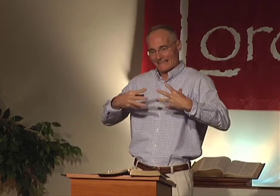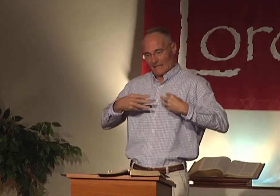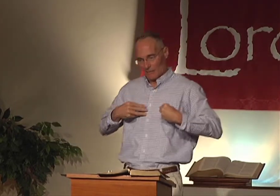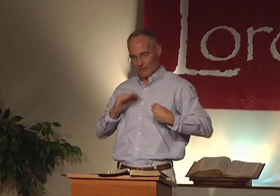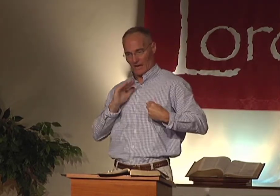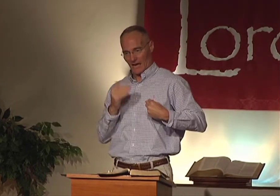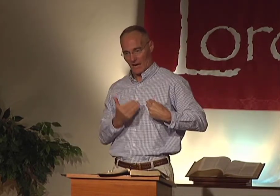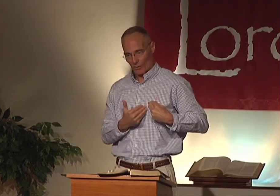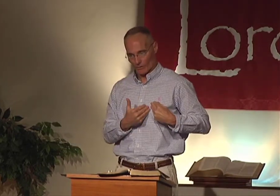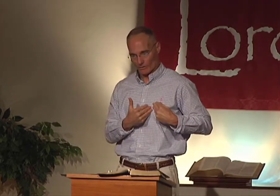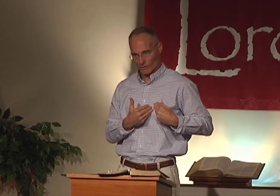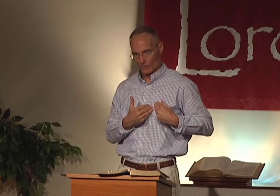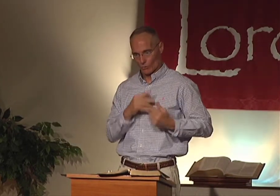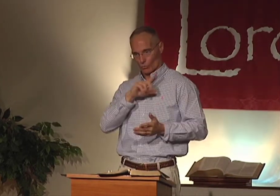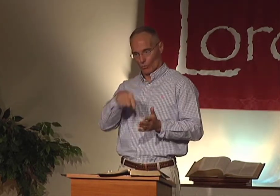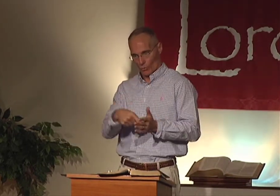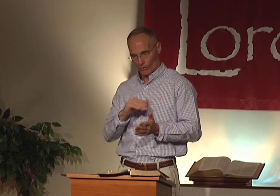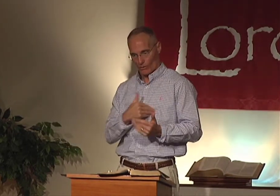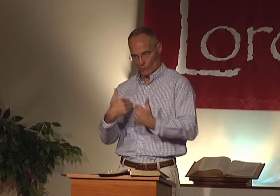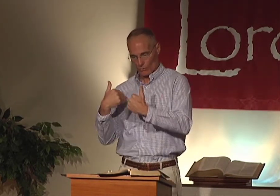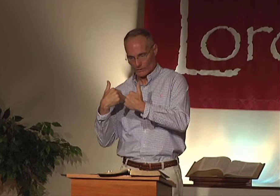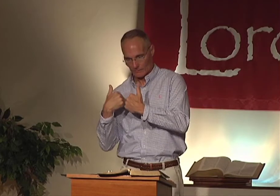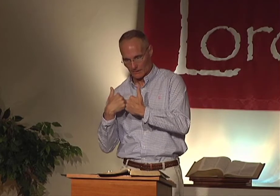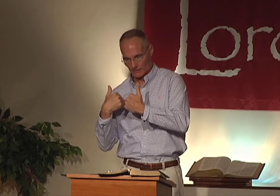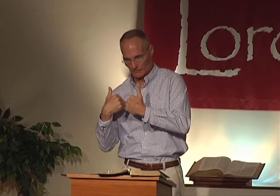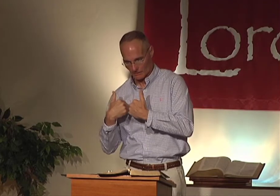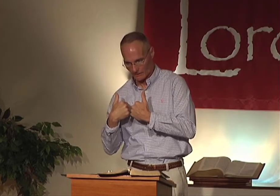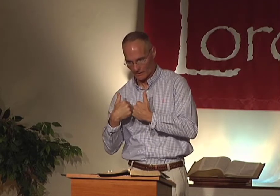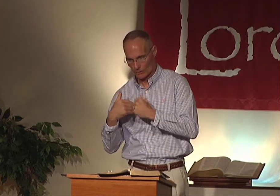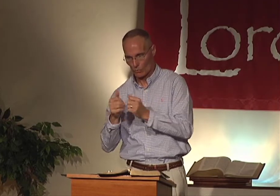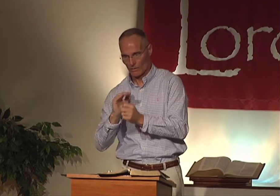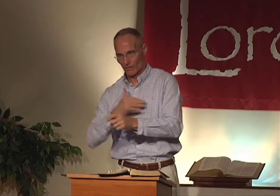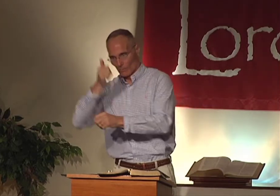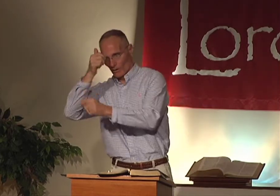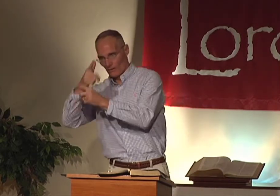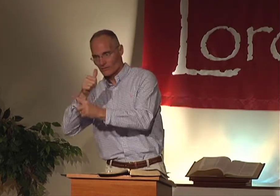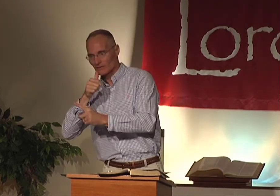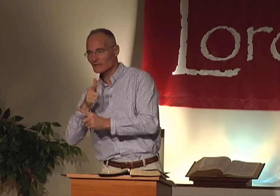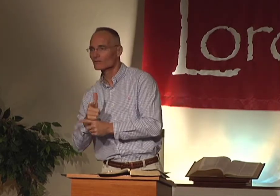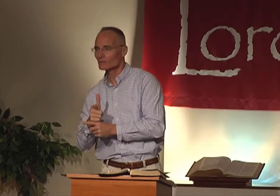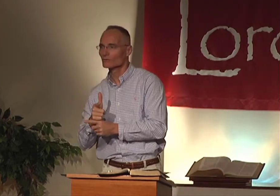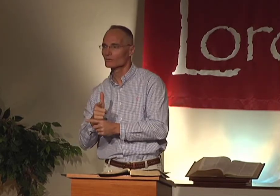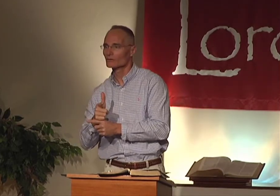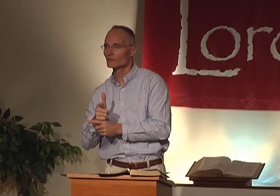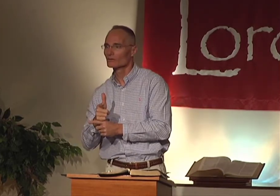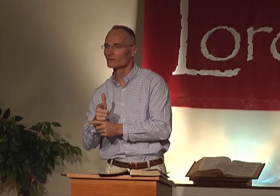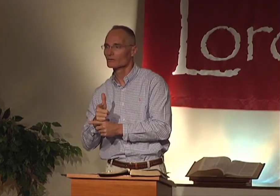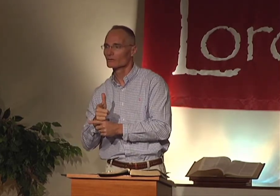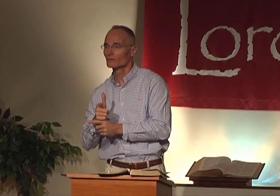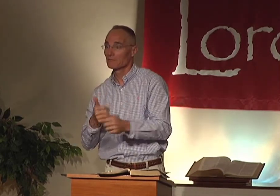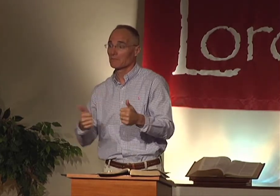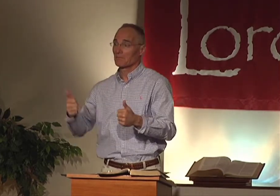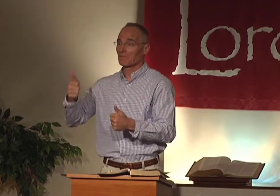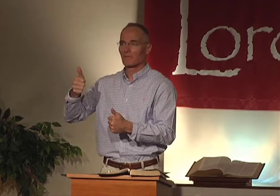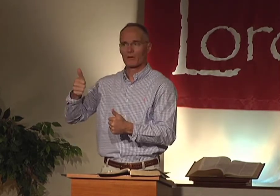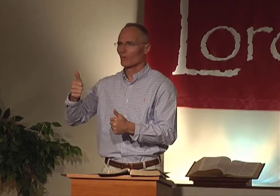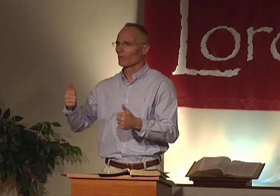It means that we accept our role and our responsibility with our brothers and sisters. We're